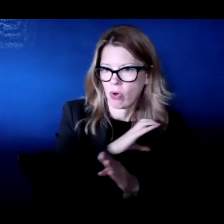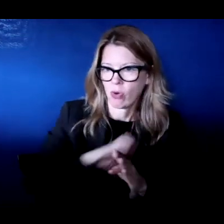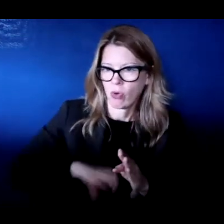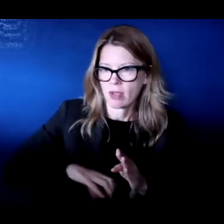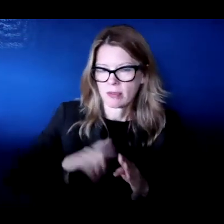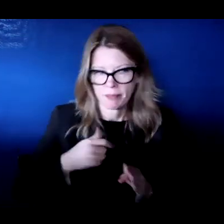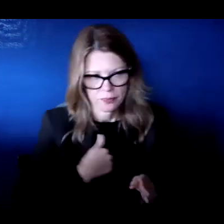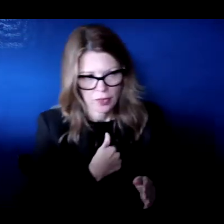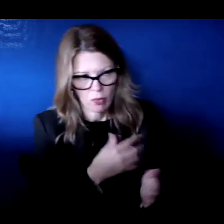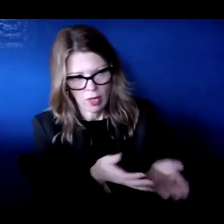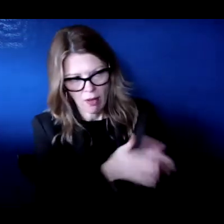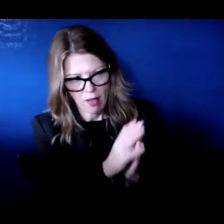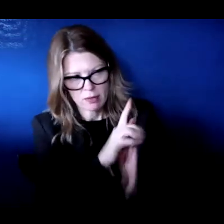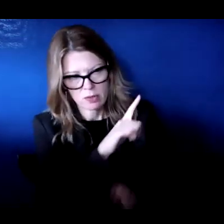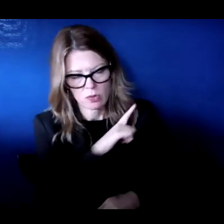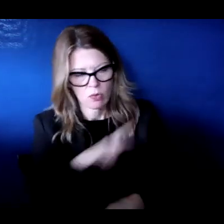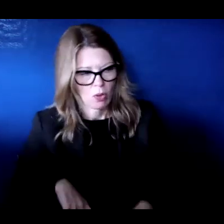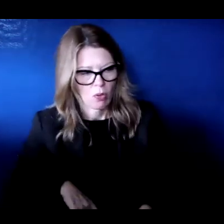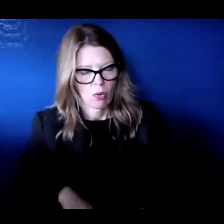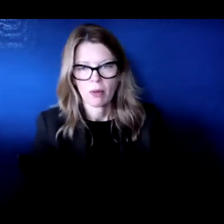entreat you, O Lord.